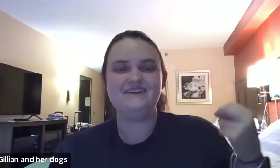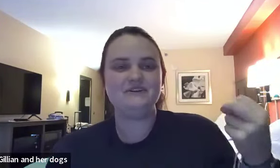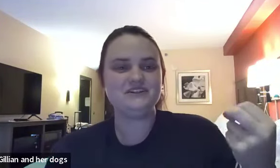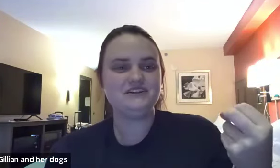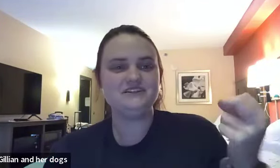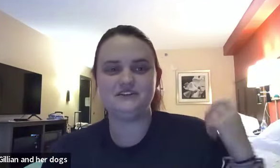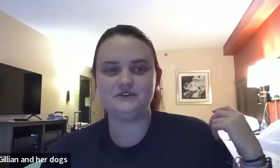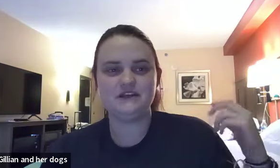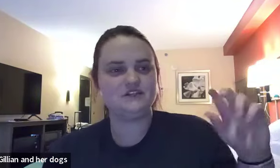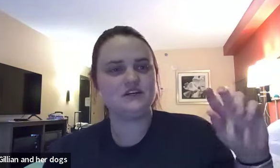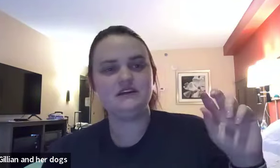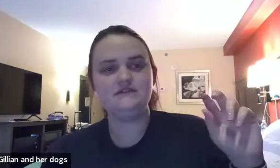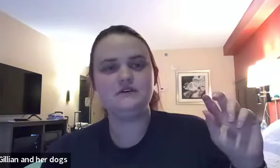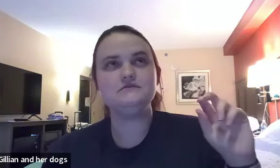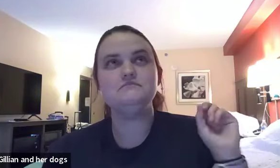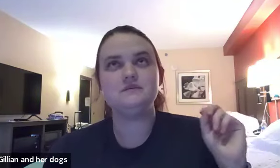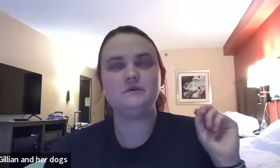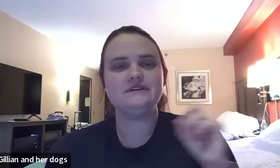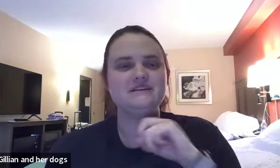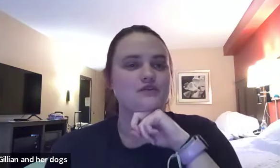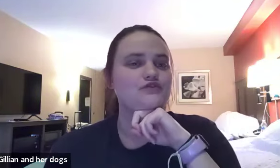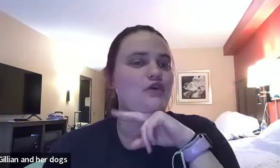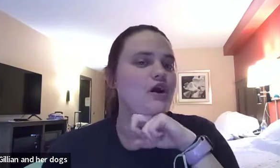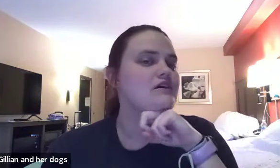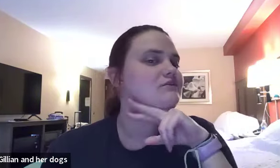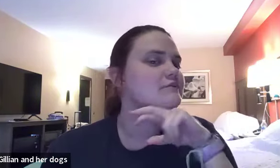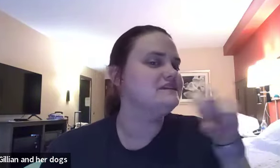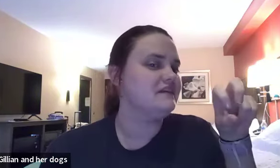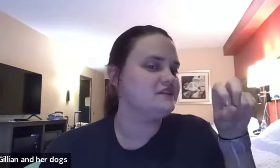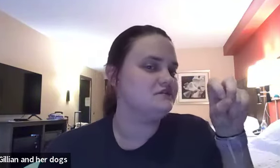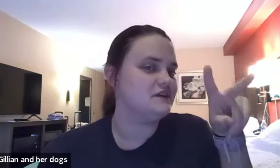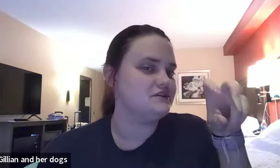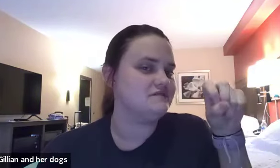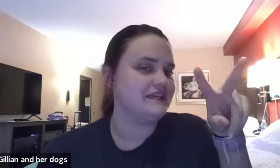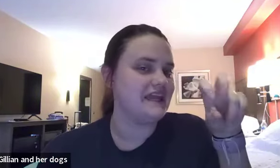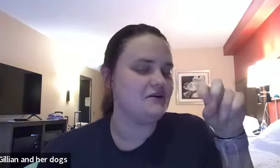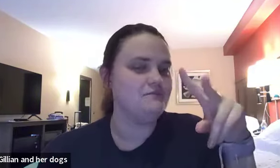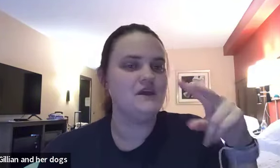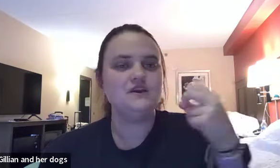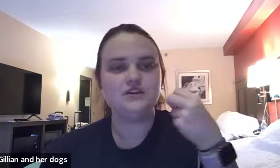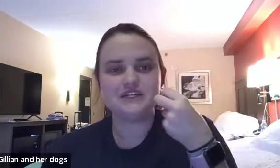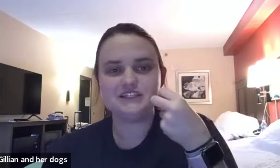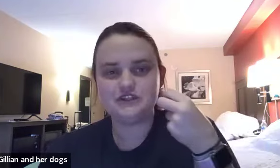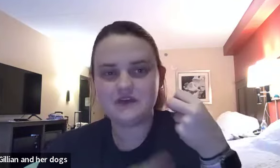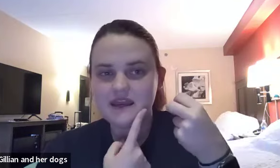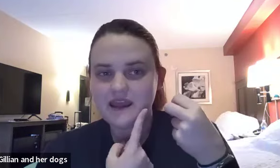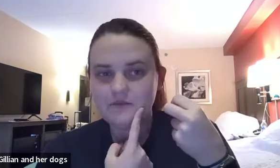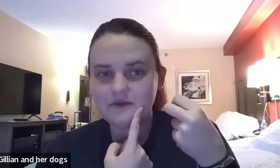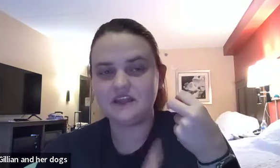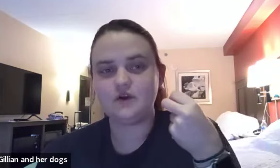what you're going to do is if you guys remember when we did our frog, when we did like the two fingers flicking out, you're going to do that now, but in the corner of